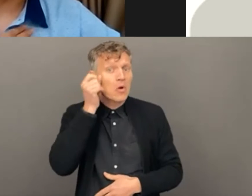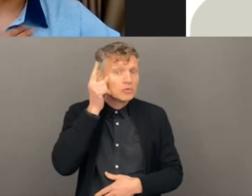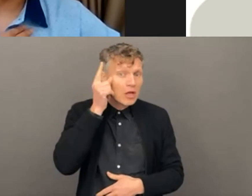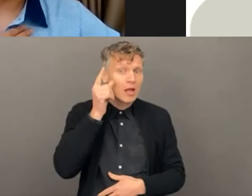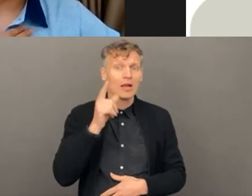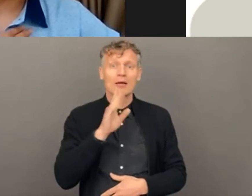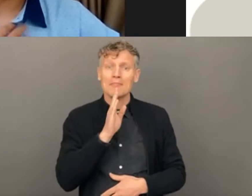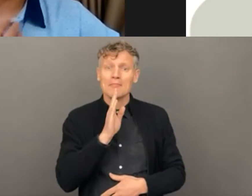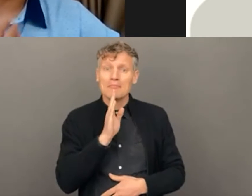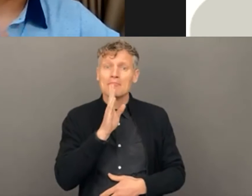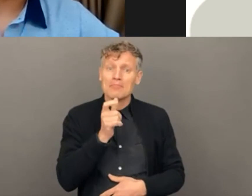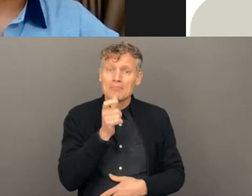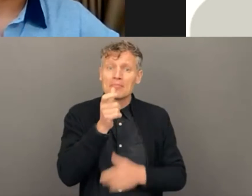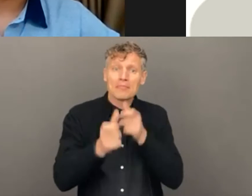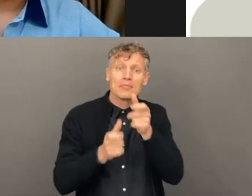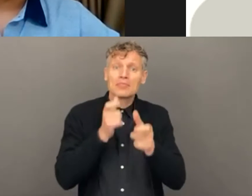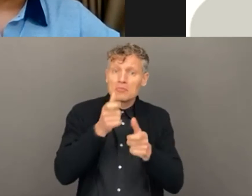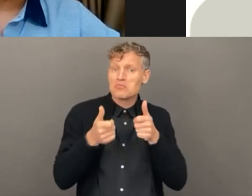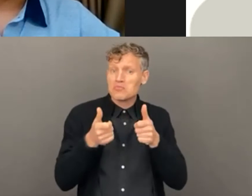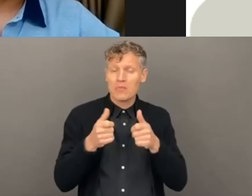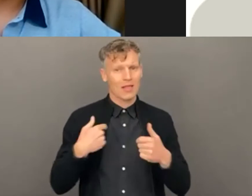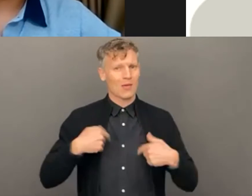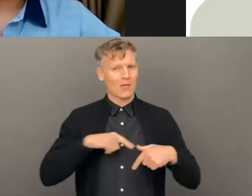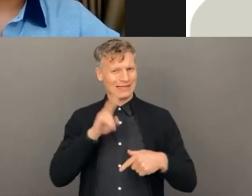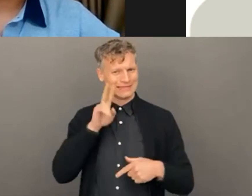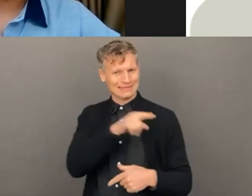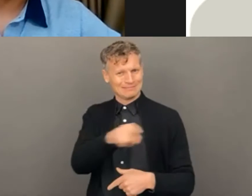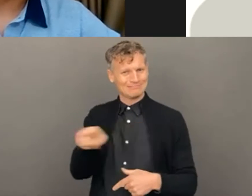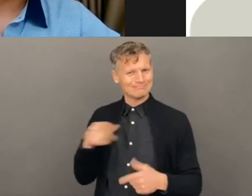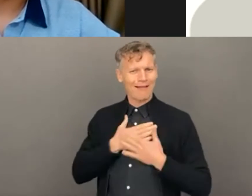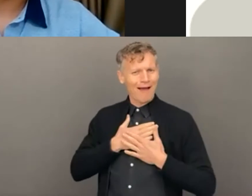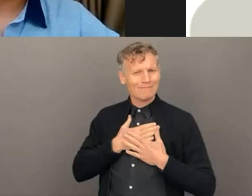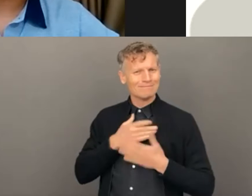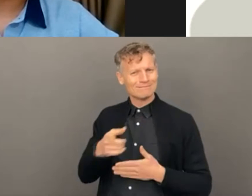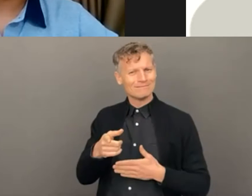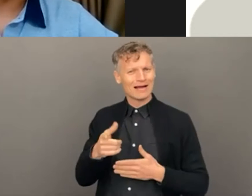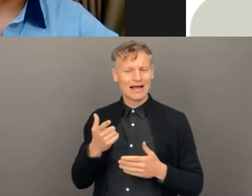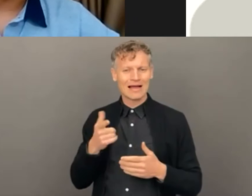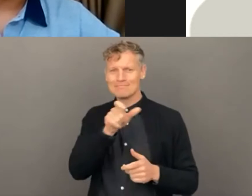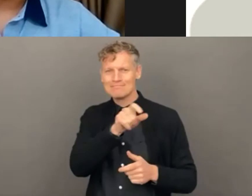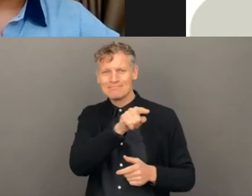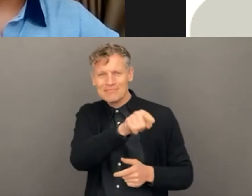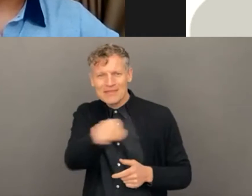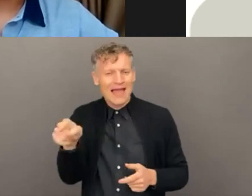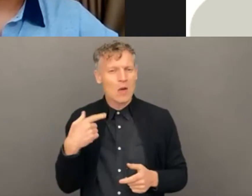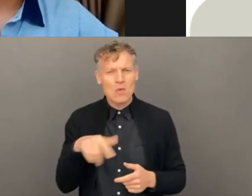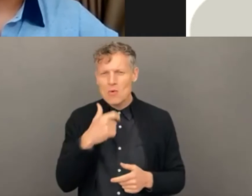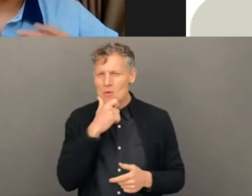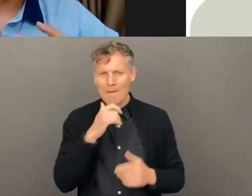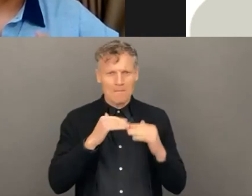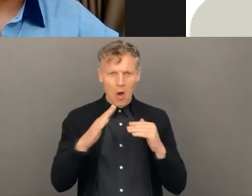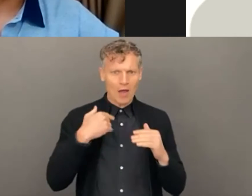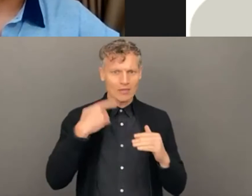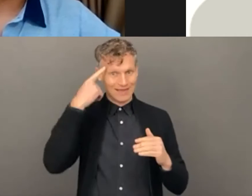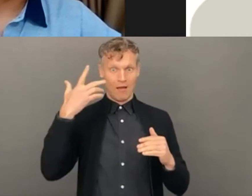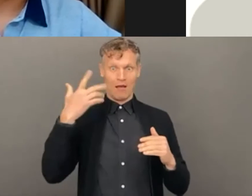about this is that it gives the students the reason and the motivation to dream bigger. So now they know that, oh, they